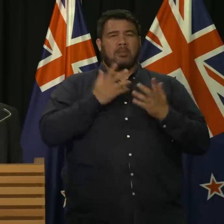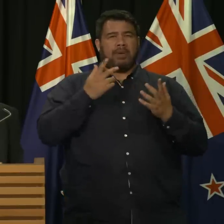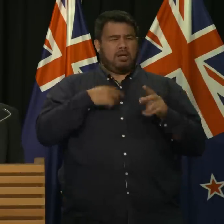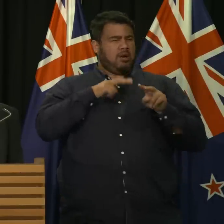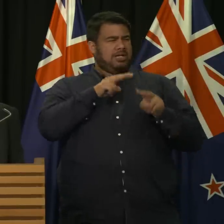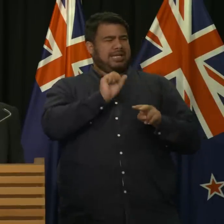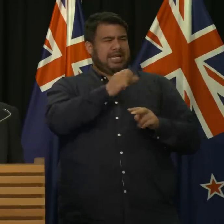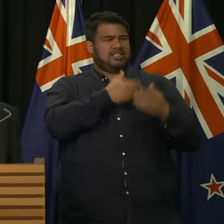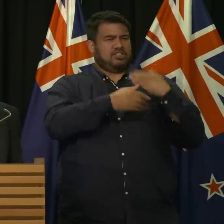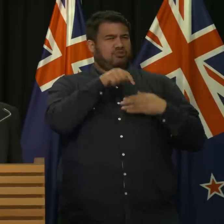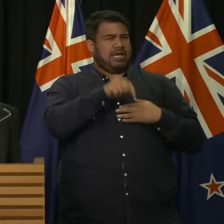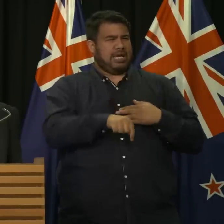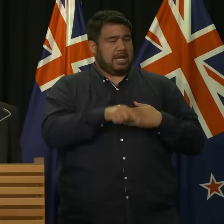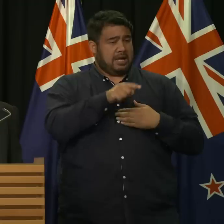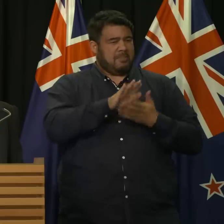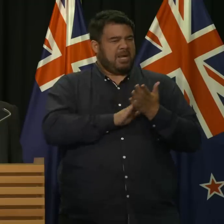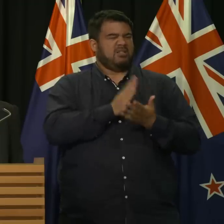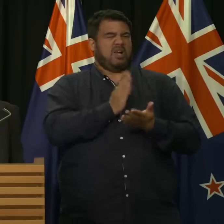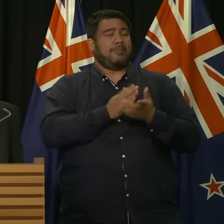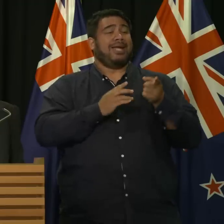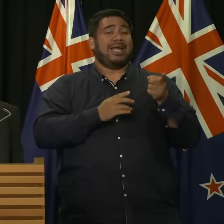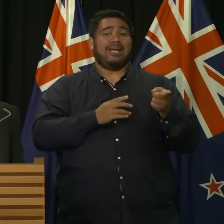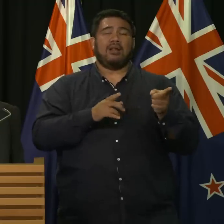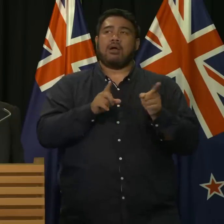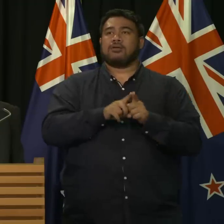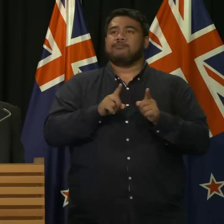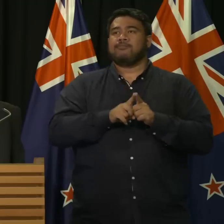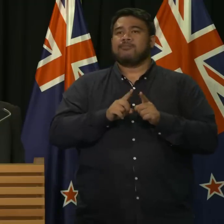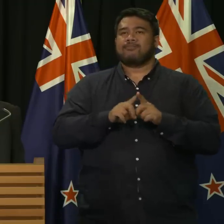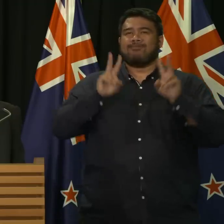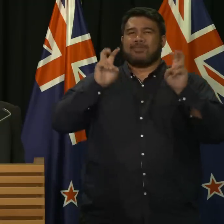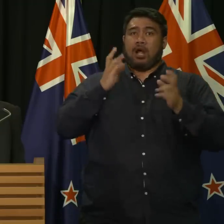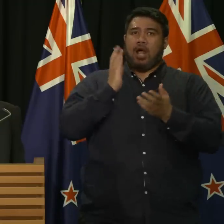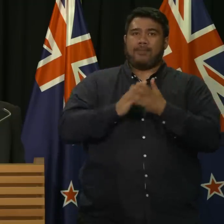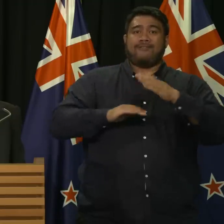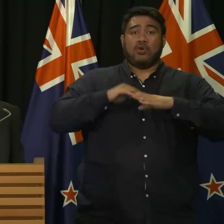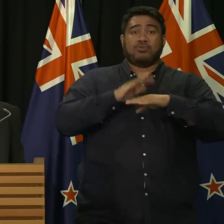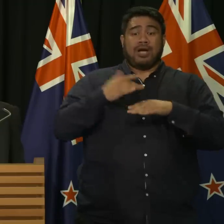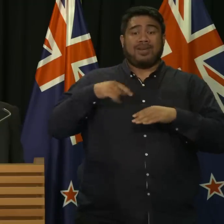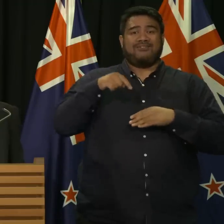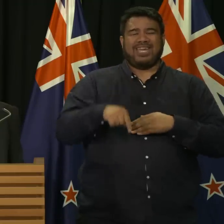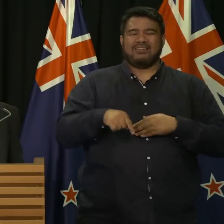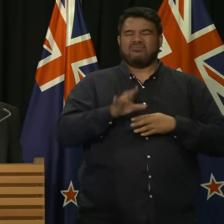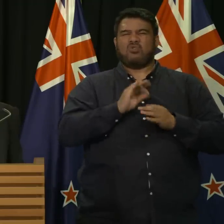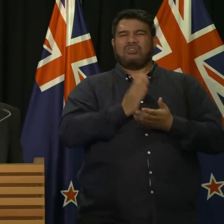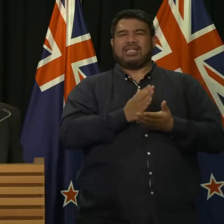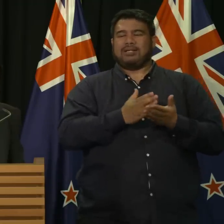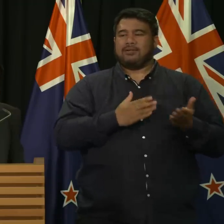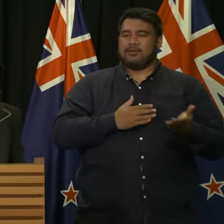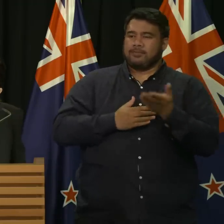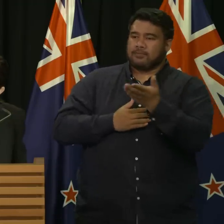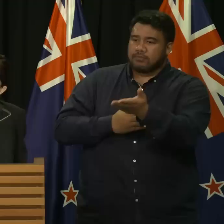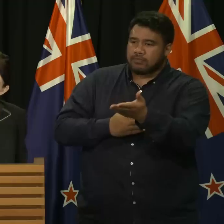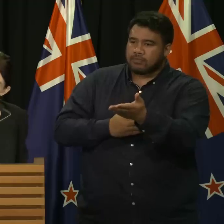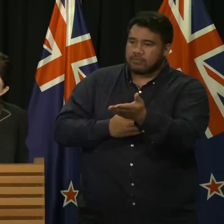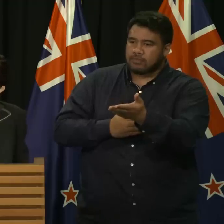seen of their history and movements, I would not describe them as someone who was a fixed-term resident here. He first arrived?